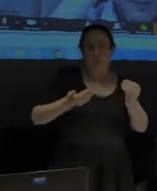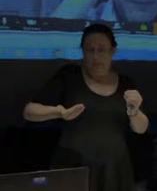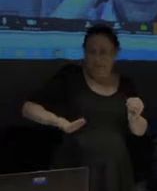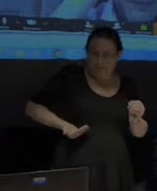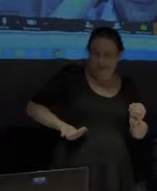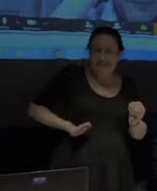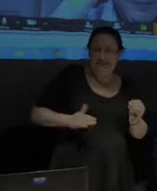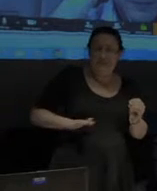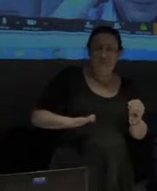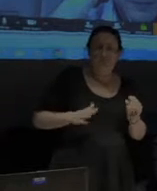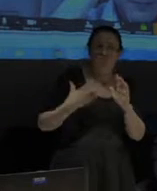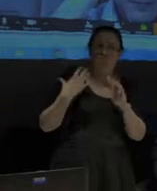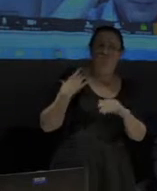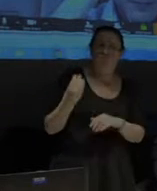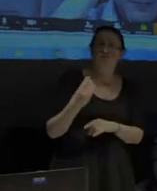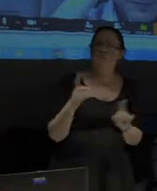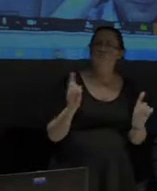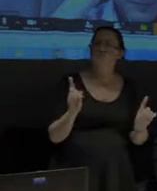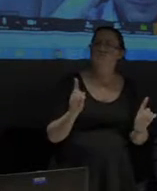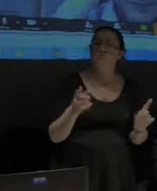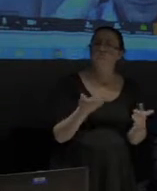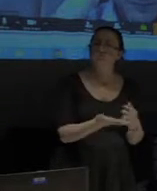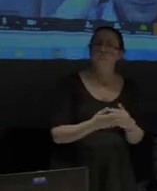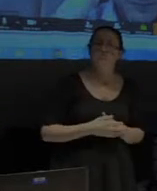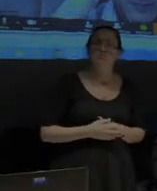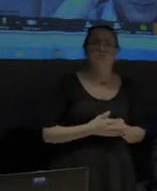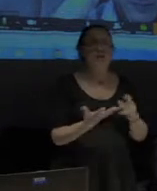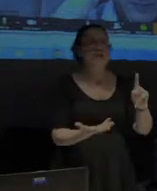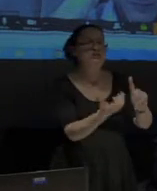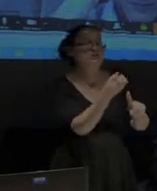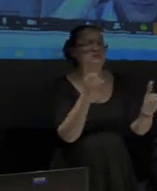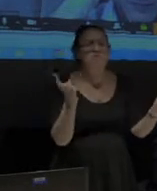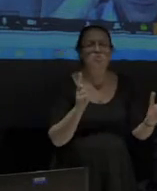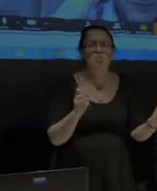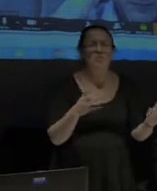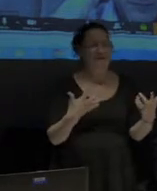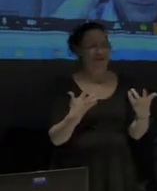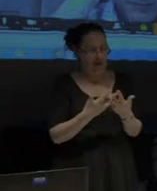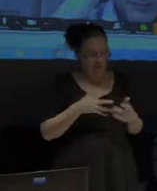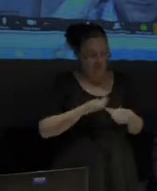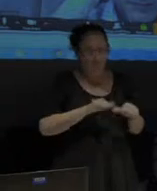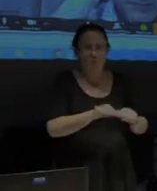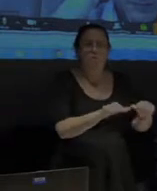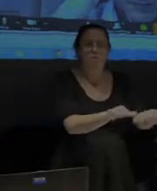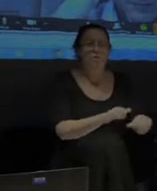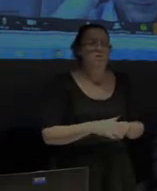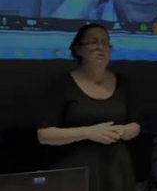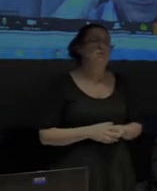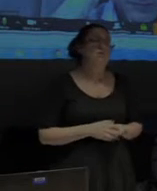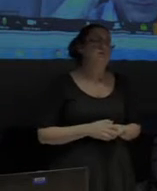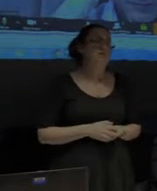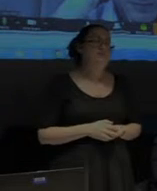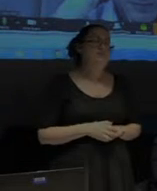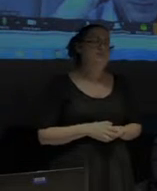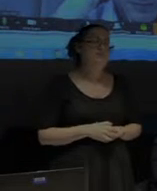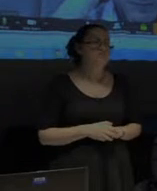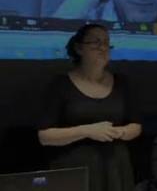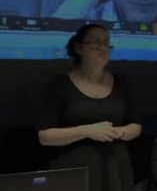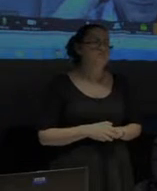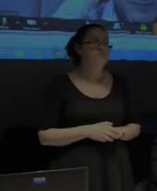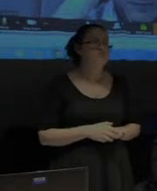stands for, and how we're going to get there. And a big part, I think, of that is